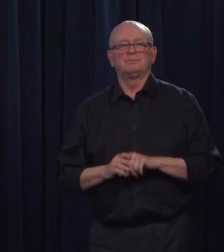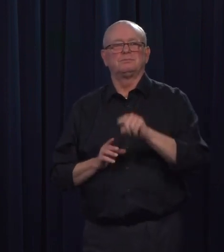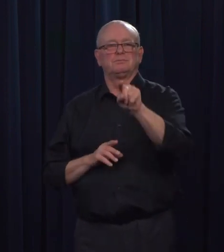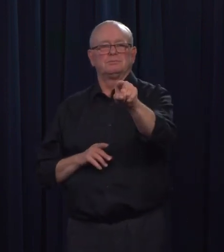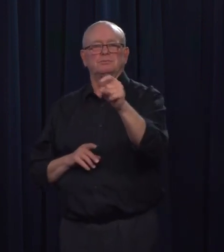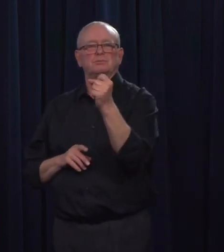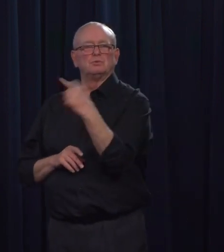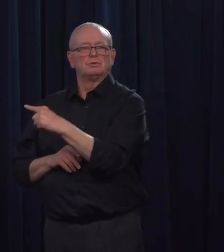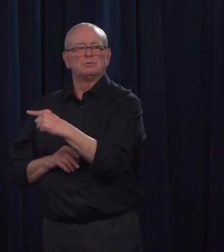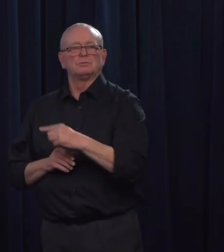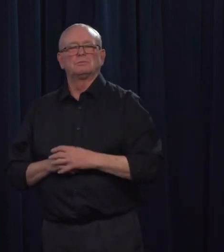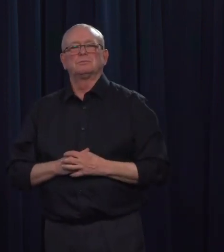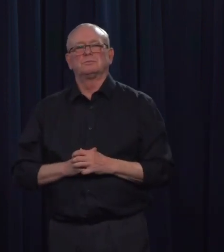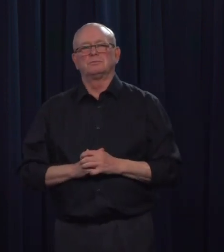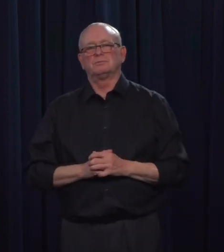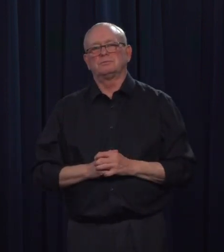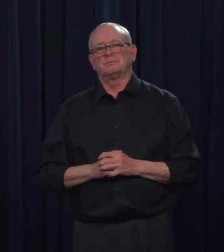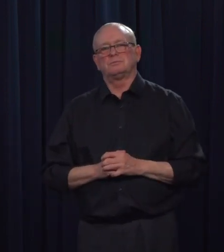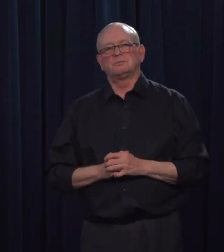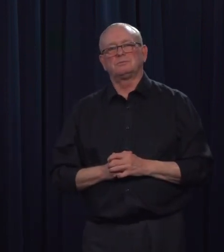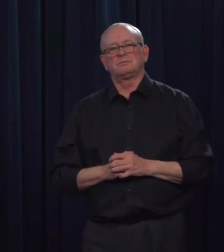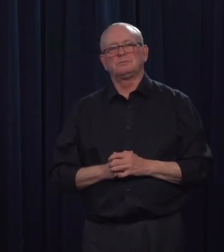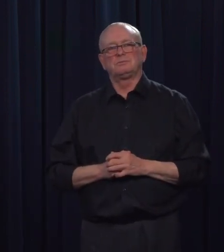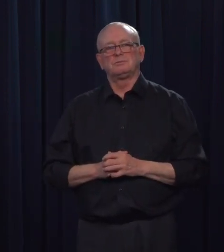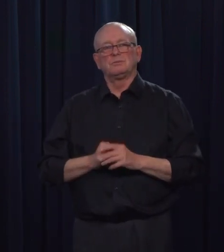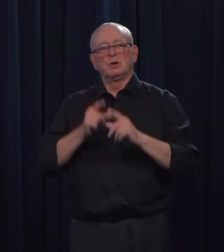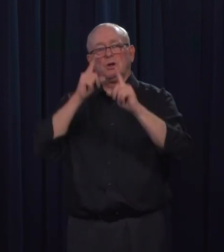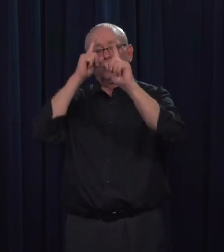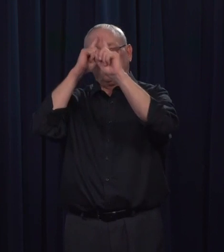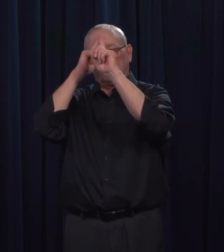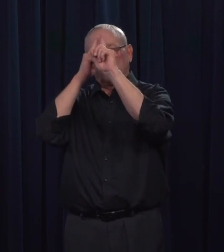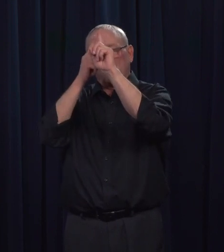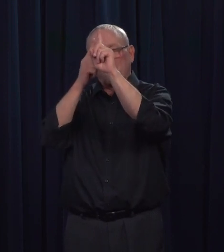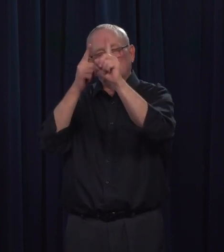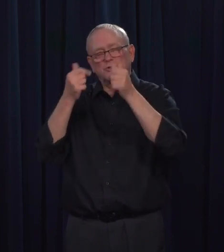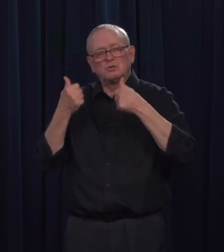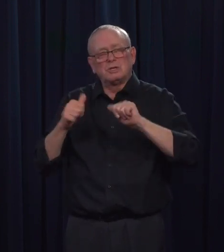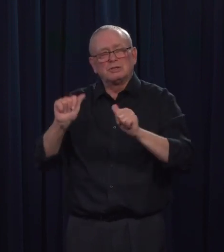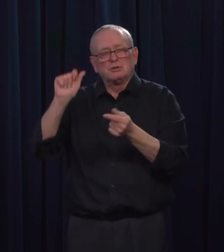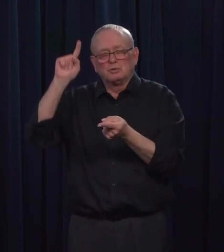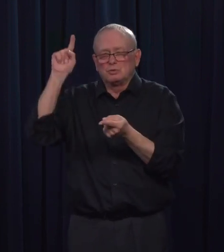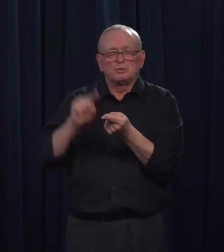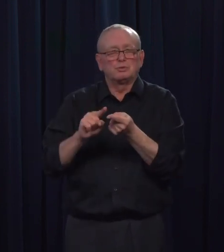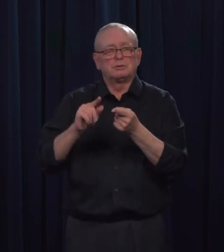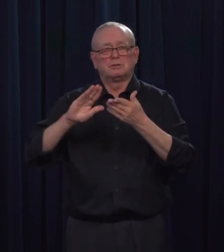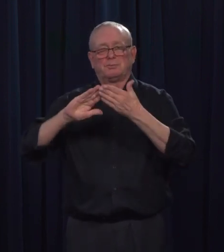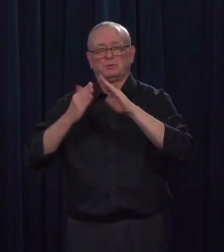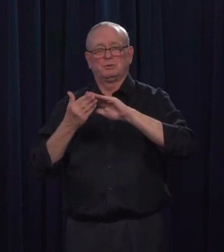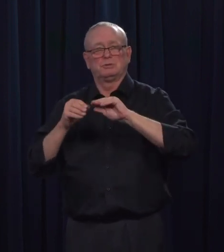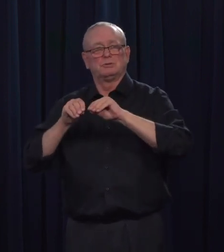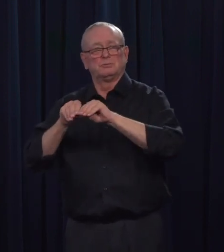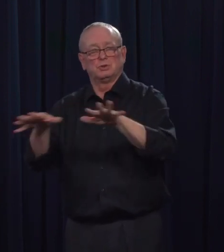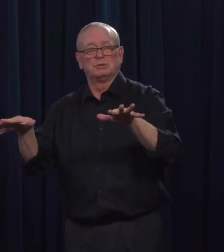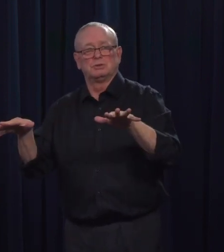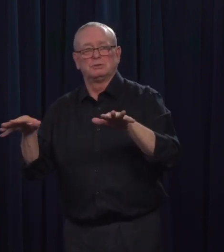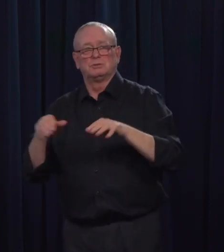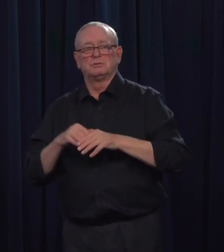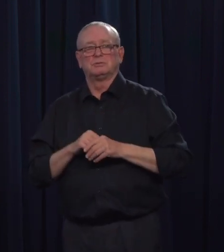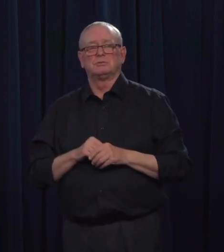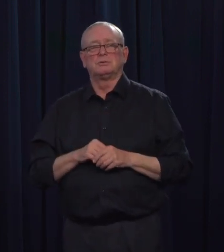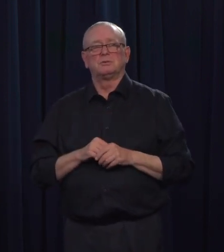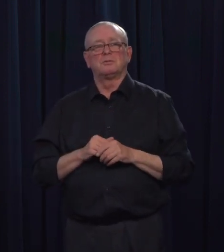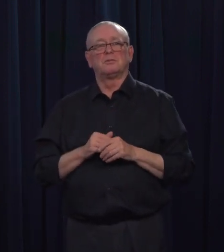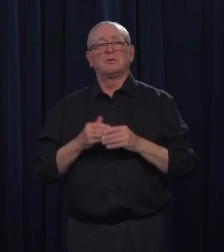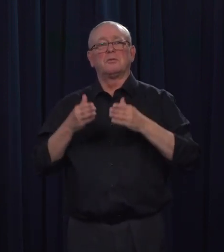a handle on community spread, and we're still having that maximum 50 limit on public gatherings, at what point would